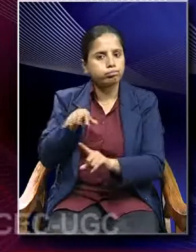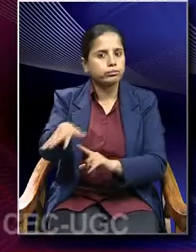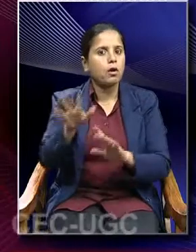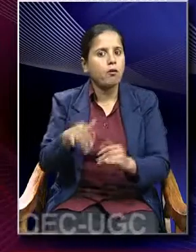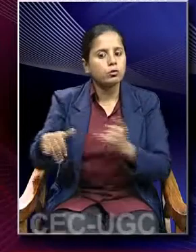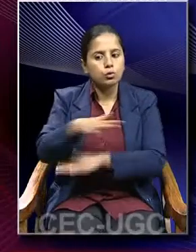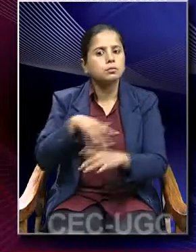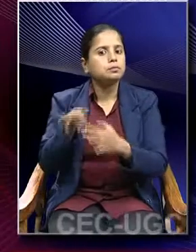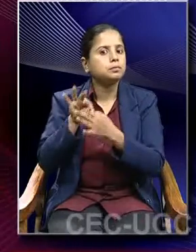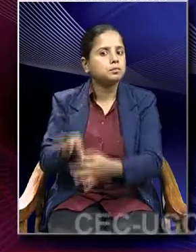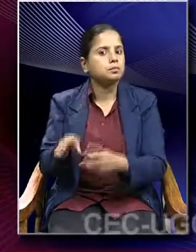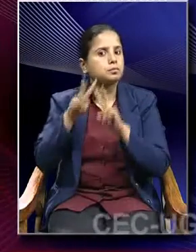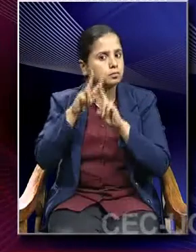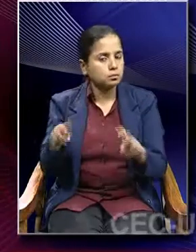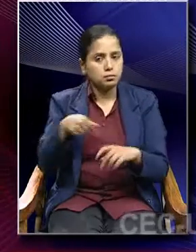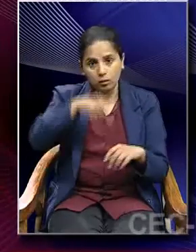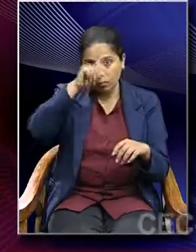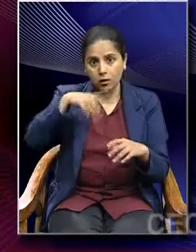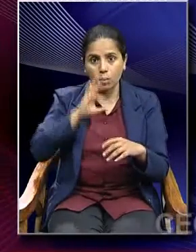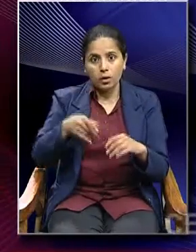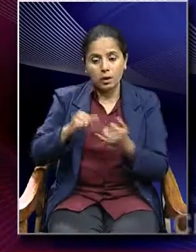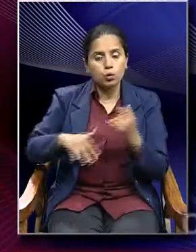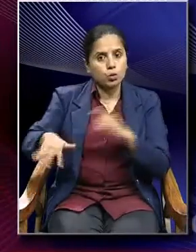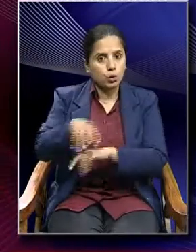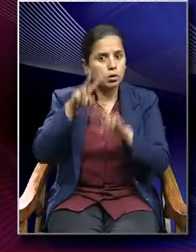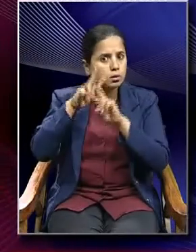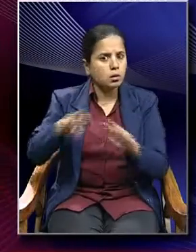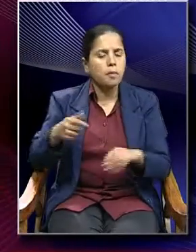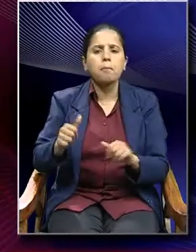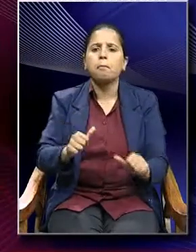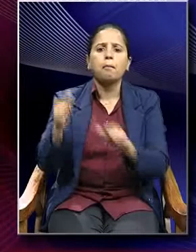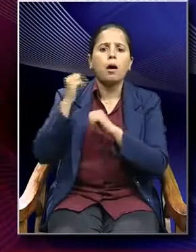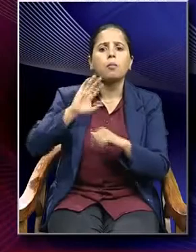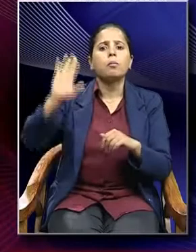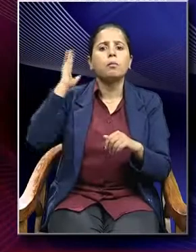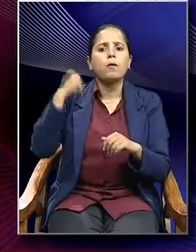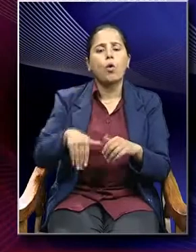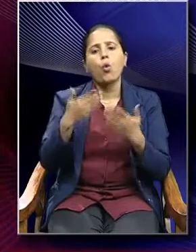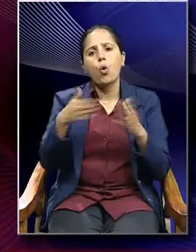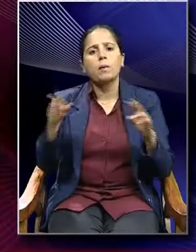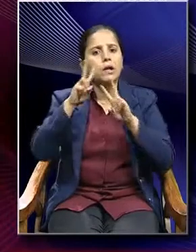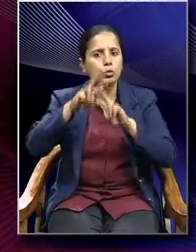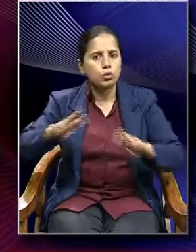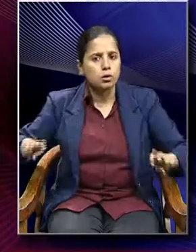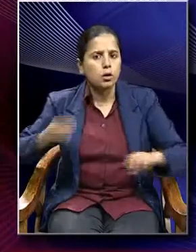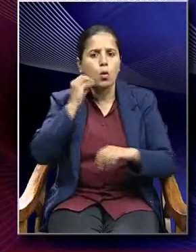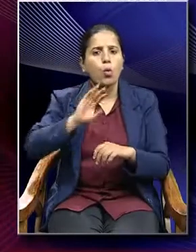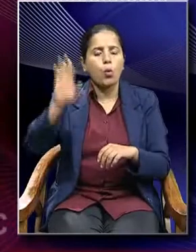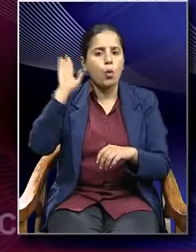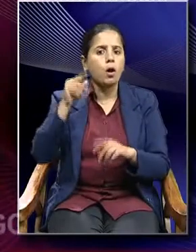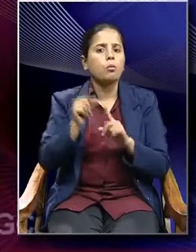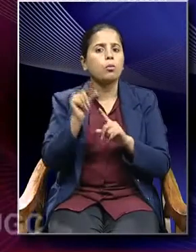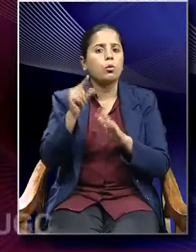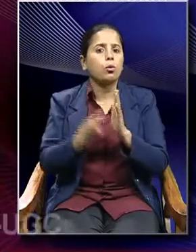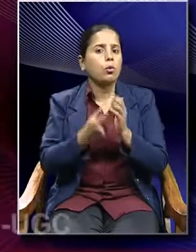India, we see the study of society goes back to the Upanishads, Sutras and Puranas. All